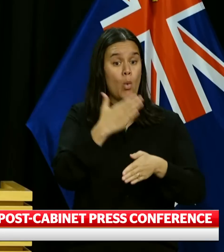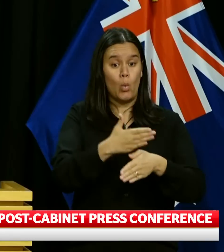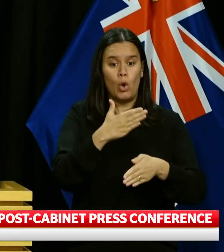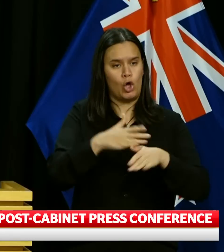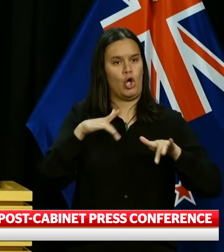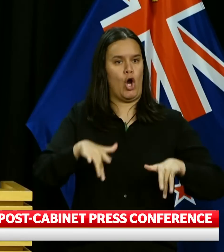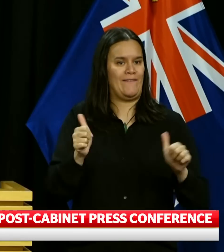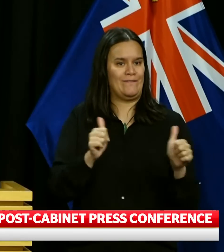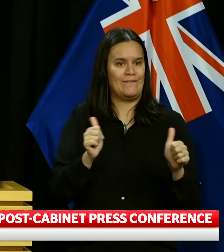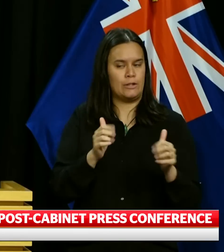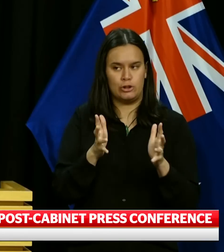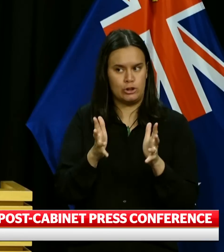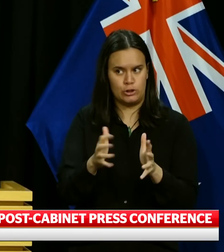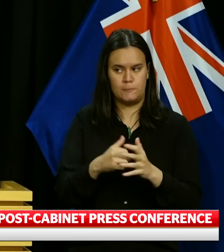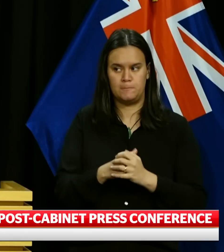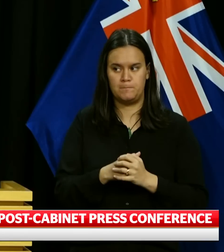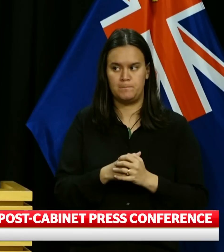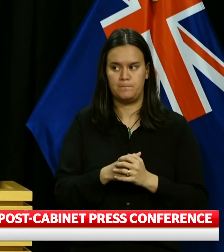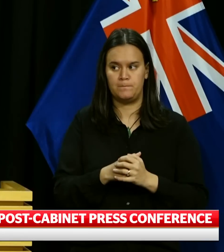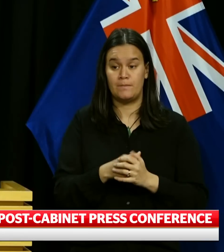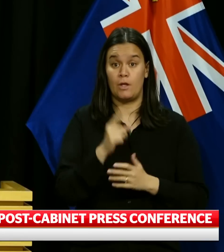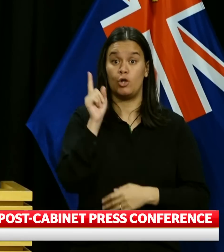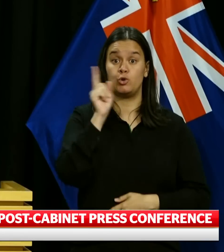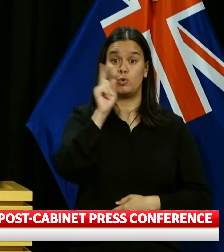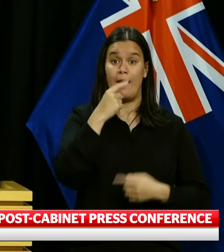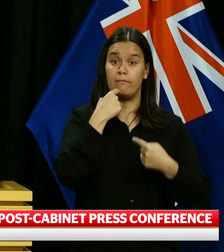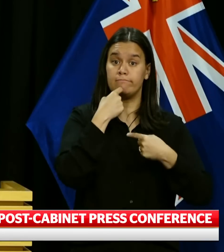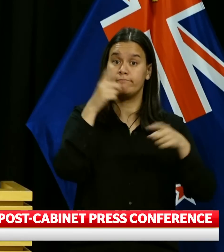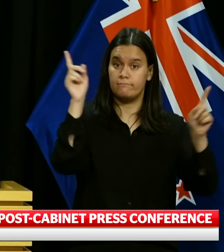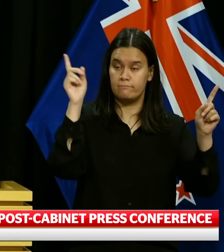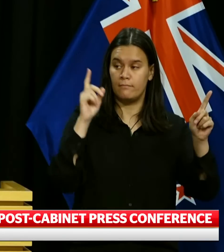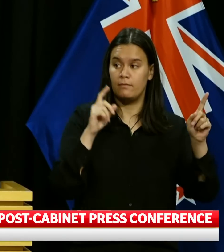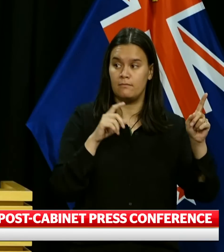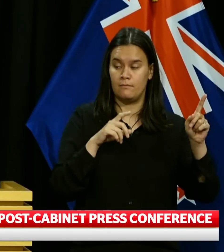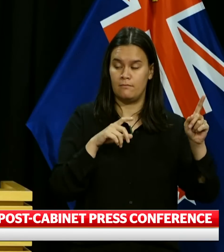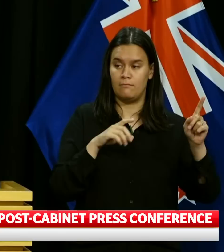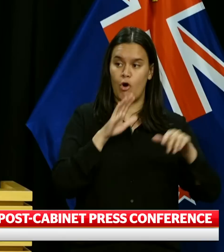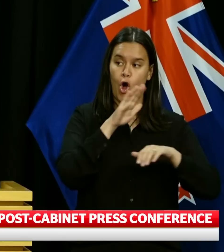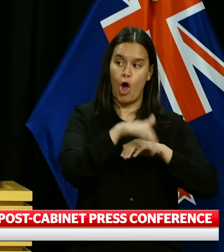done. You'll see that we just made an announcement today that has the potential to lift,